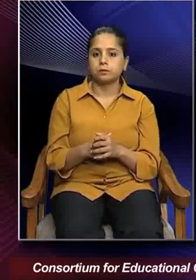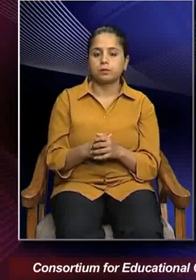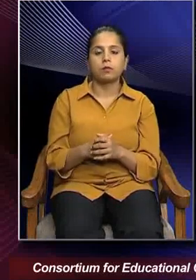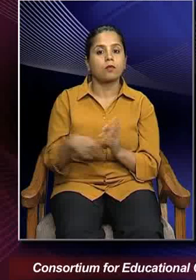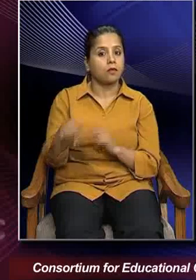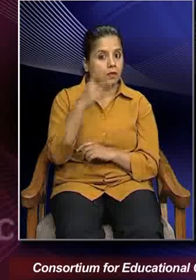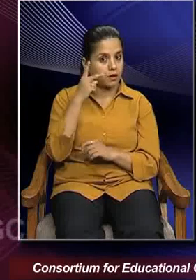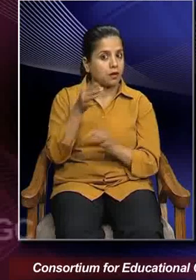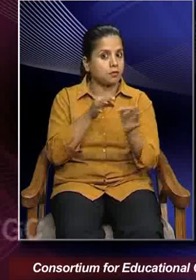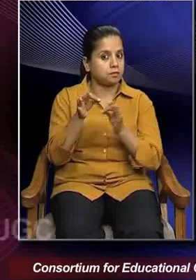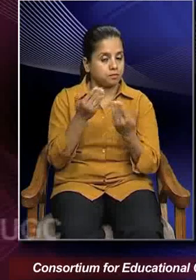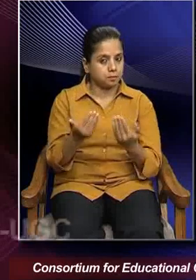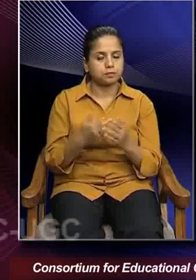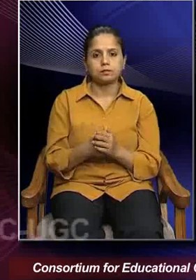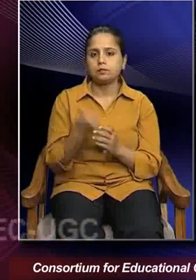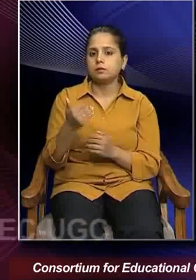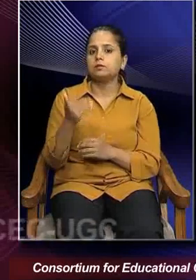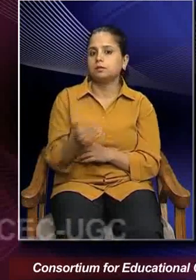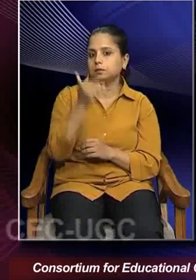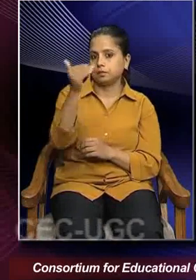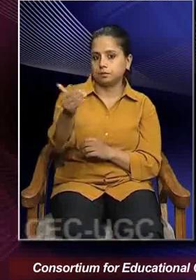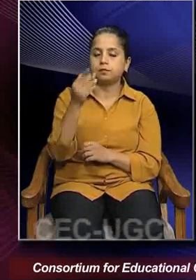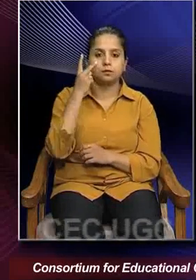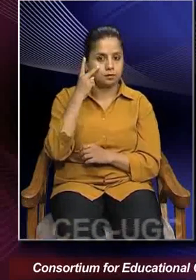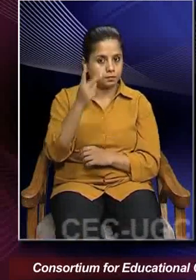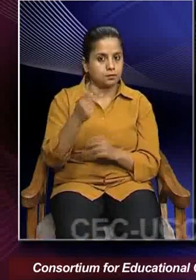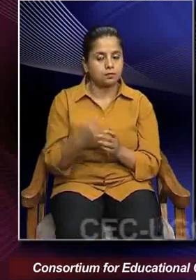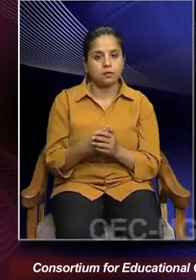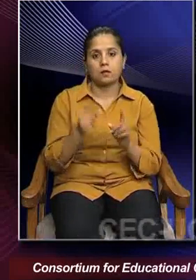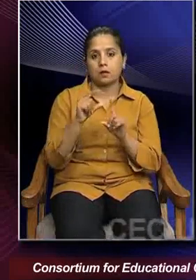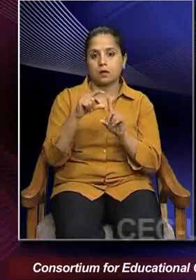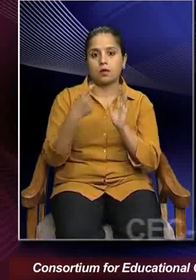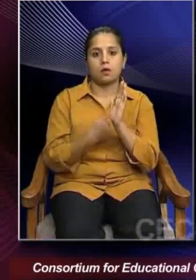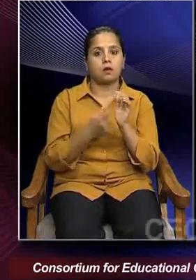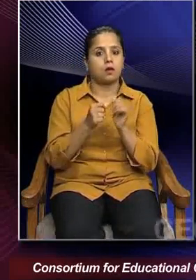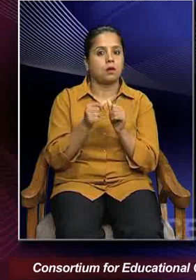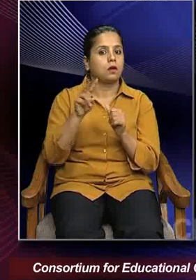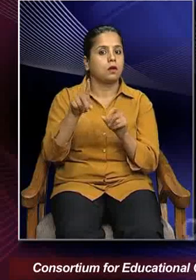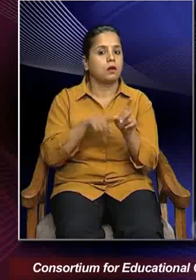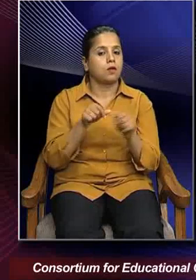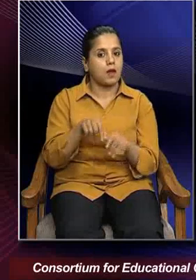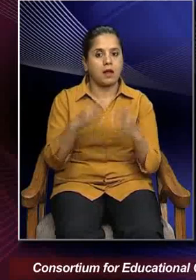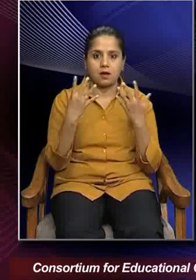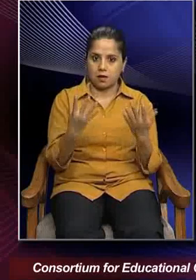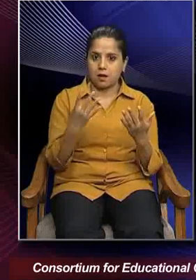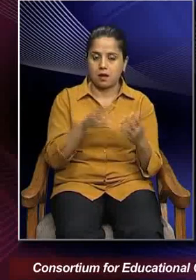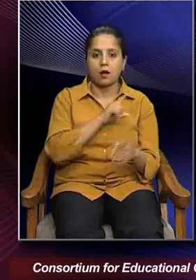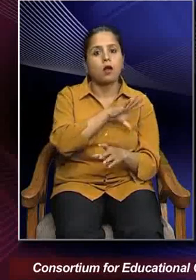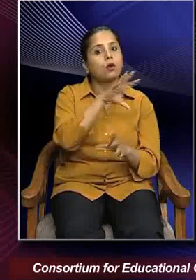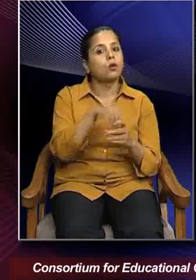Fine. Moving further, dravyas are 9 and